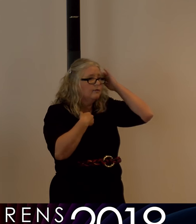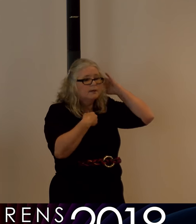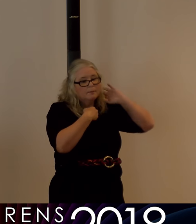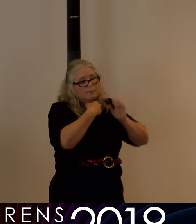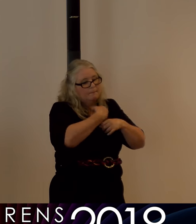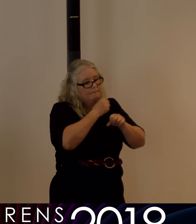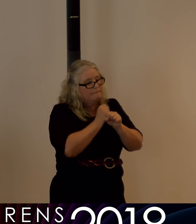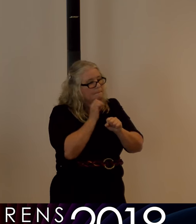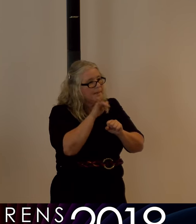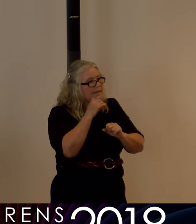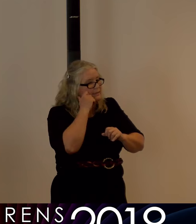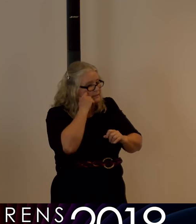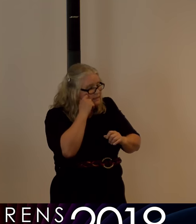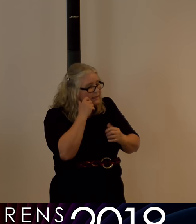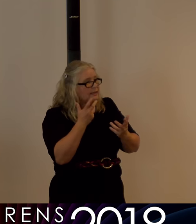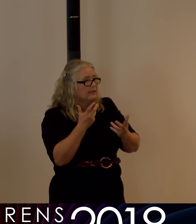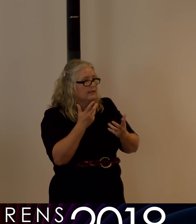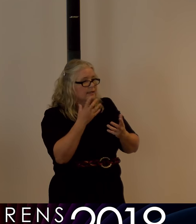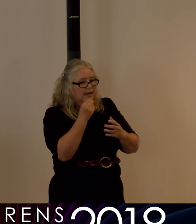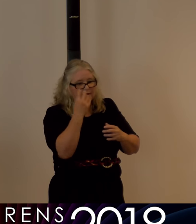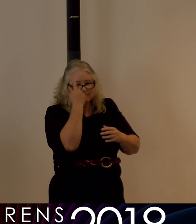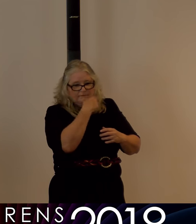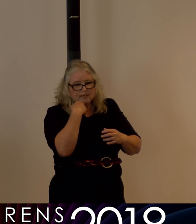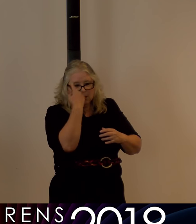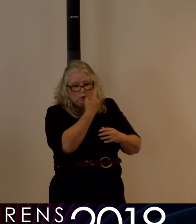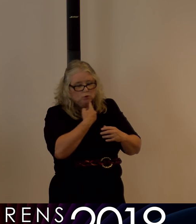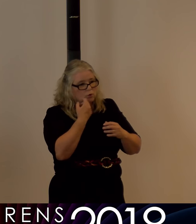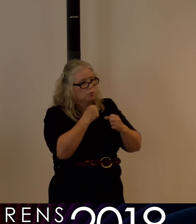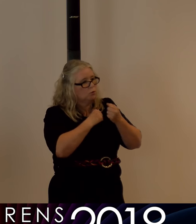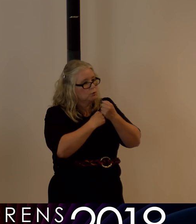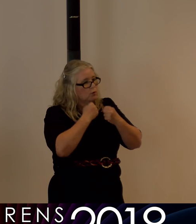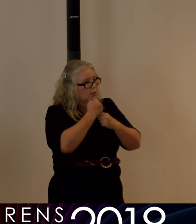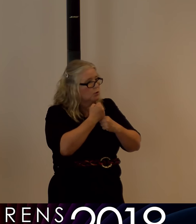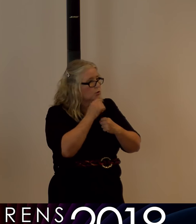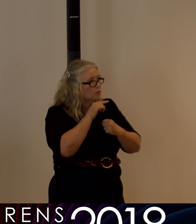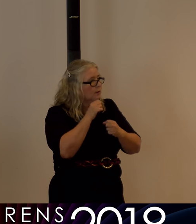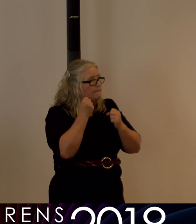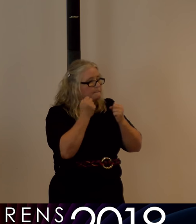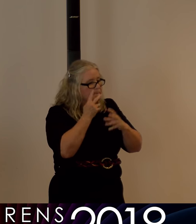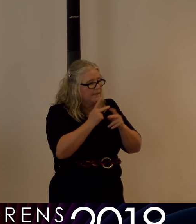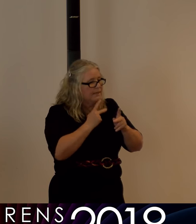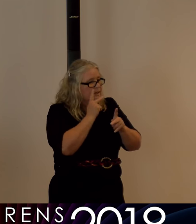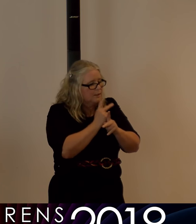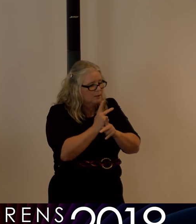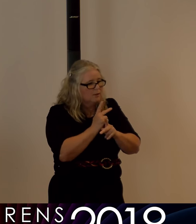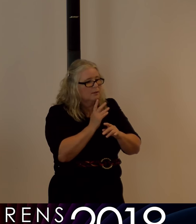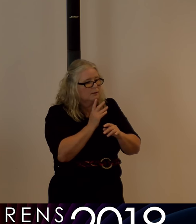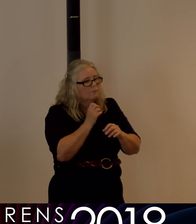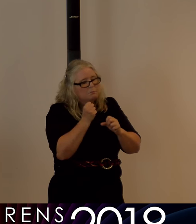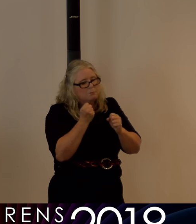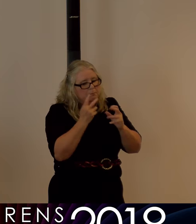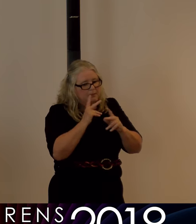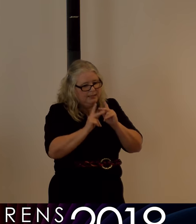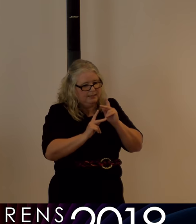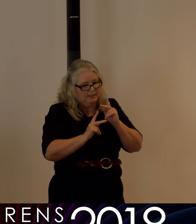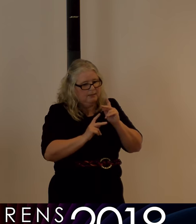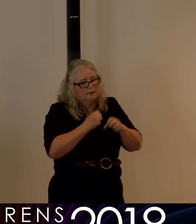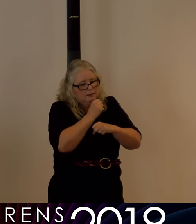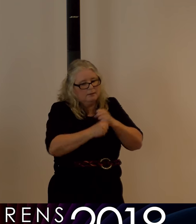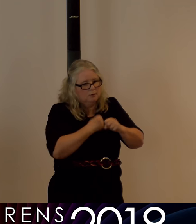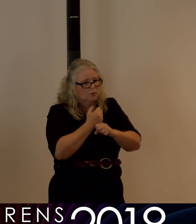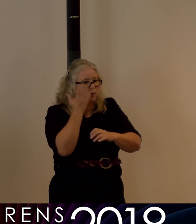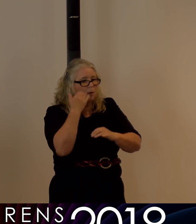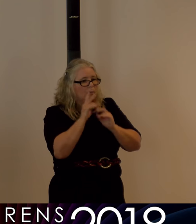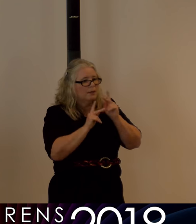craniofacial structures, heart development. For years, people thought CHARGE syndrome was a neurocrestopathy. Well, it probably is, but it's a lot more than